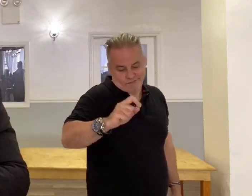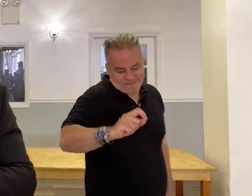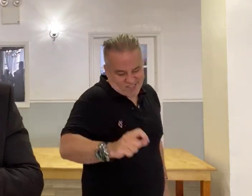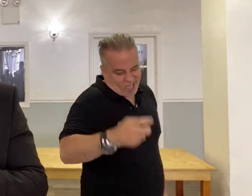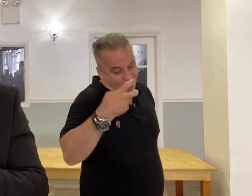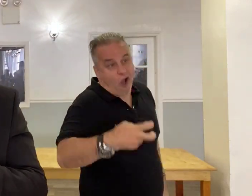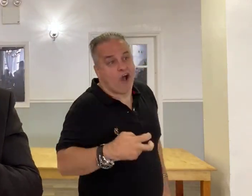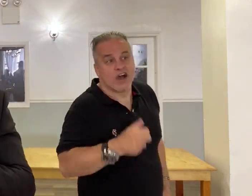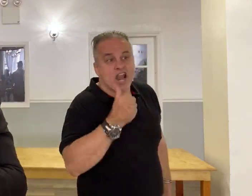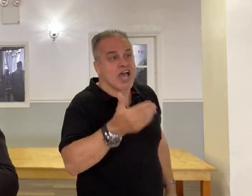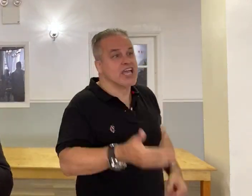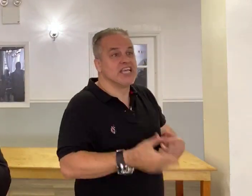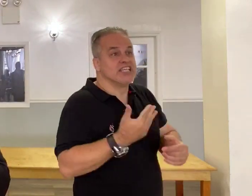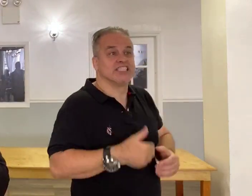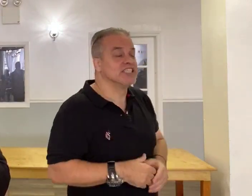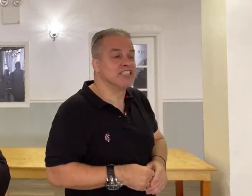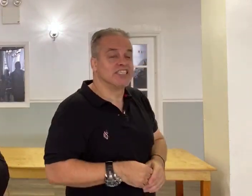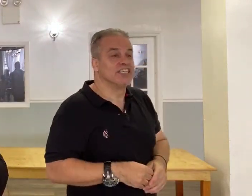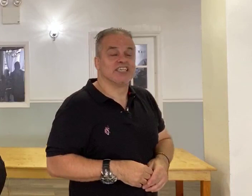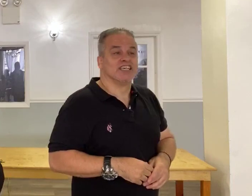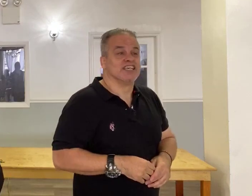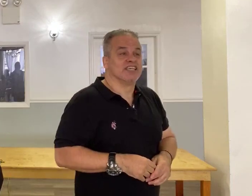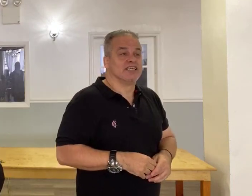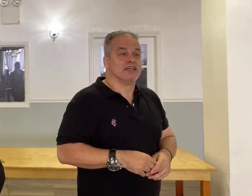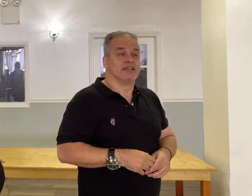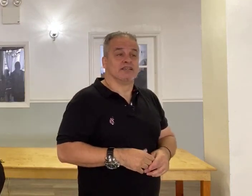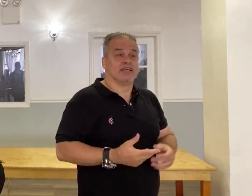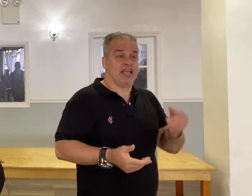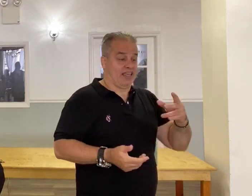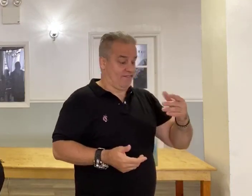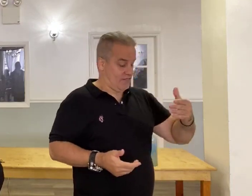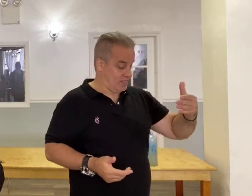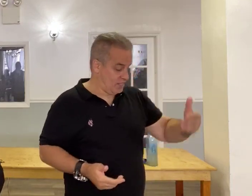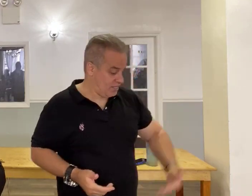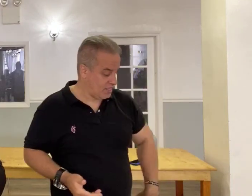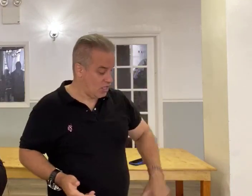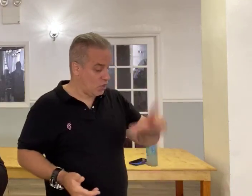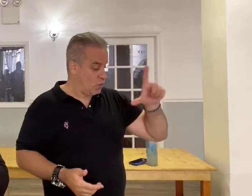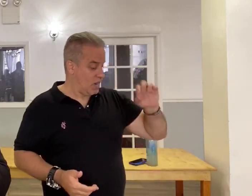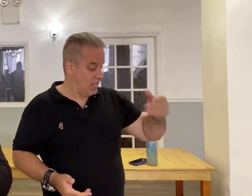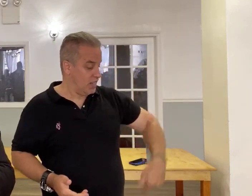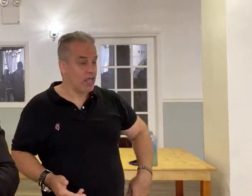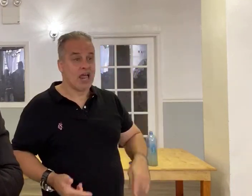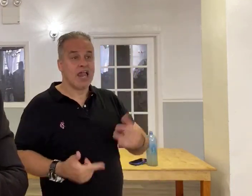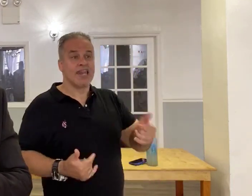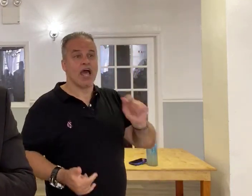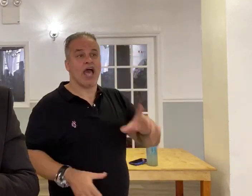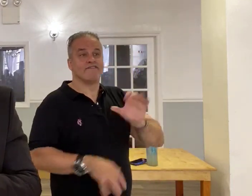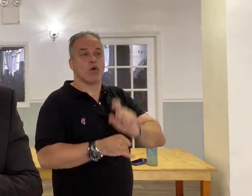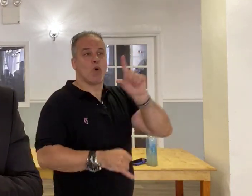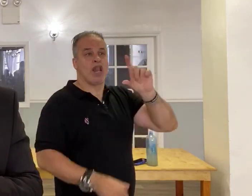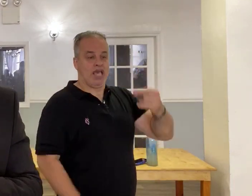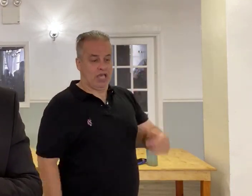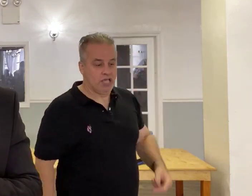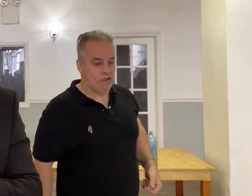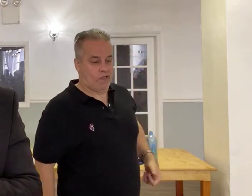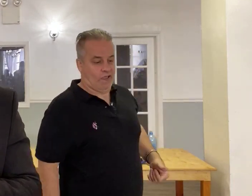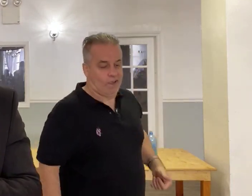try to write with my left. I can't do it. The only thing I think, I can't, it's hard. You have to